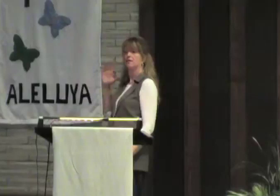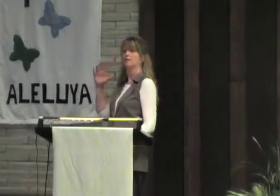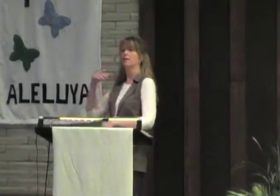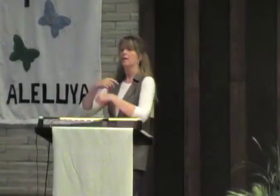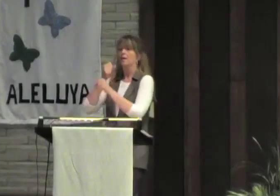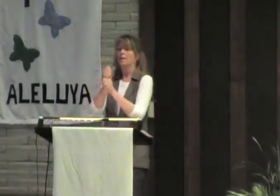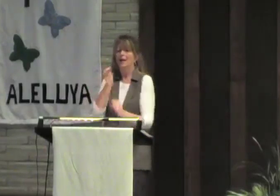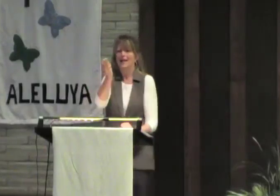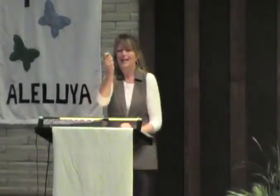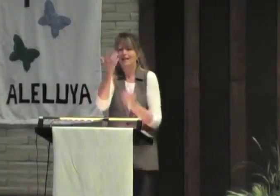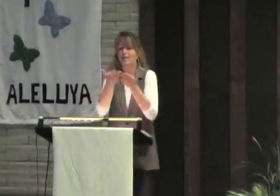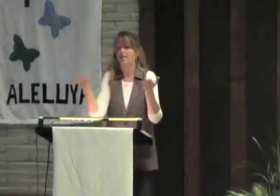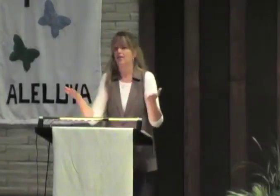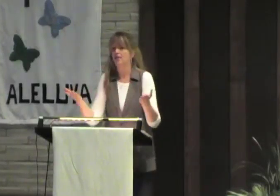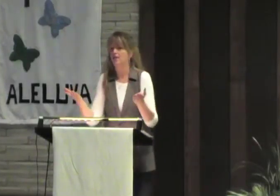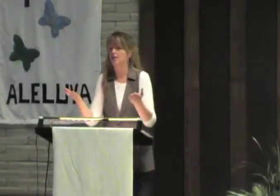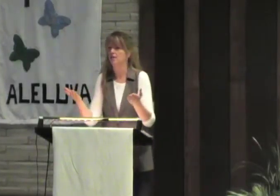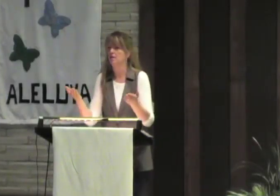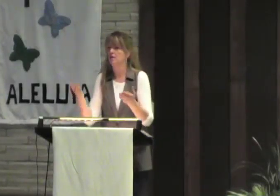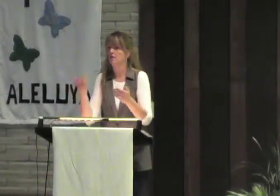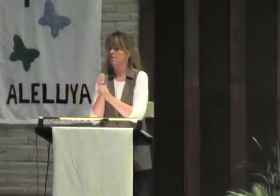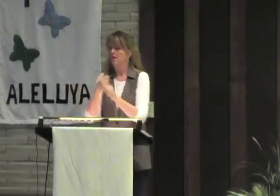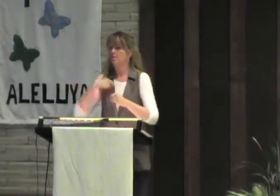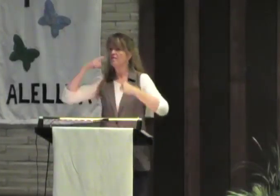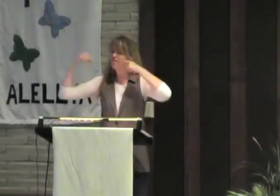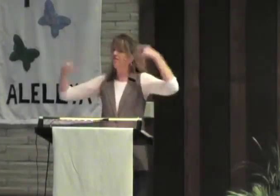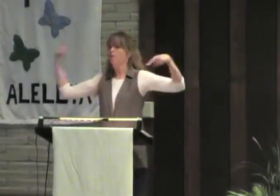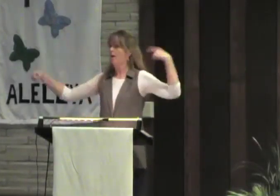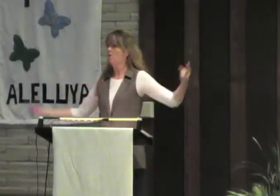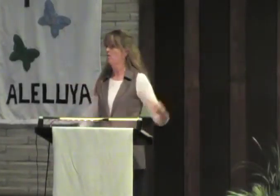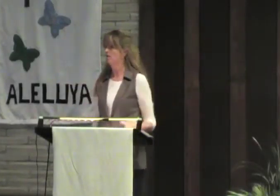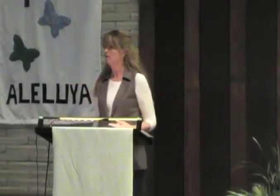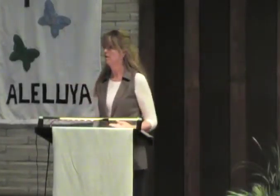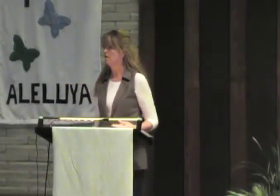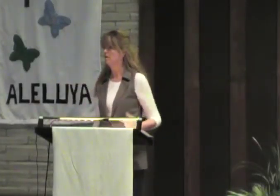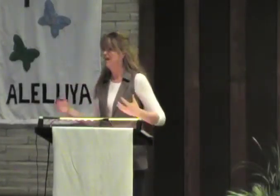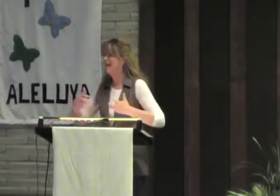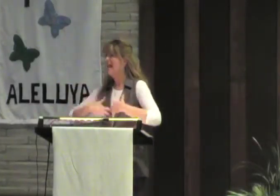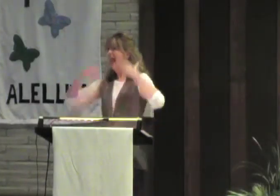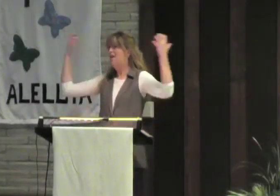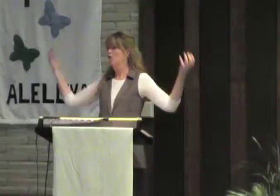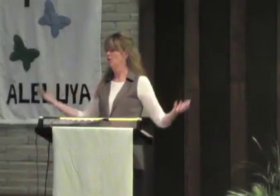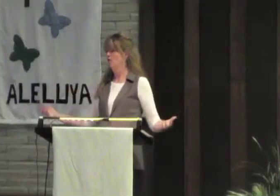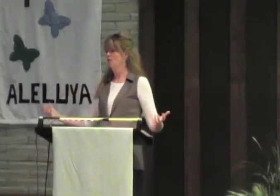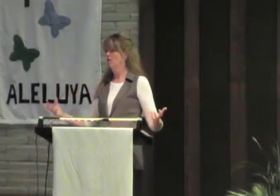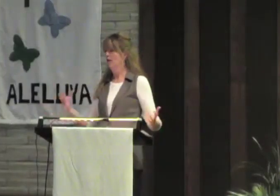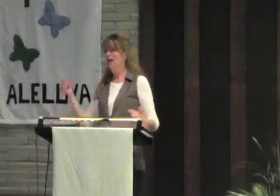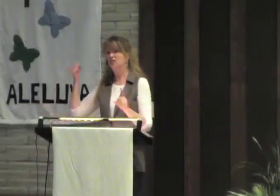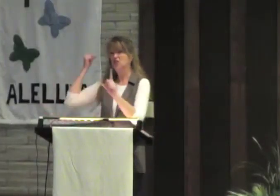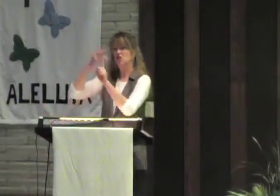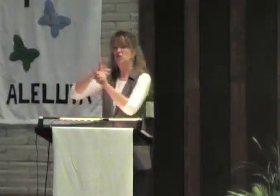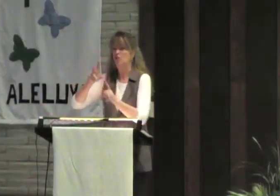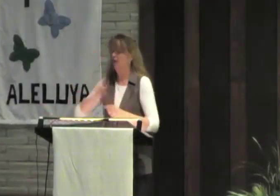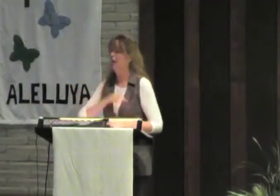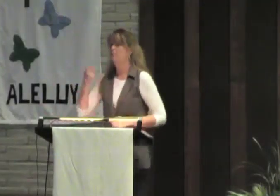have happened. And it makes the little things, makes me just flip out in anger. And